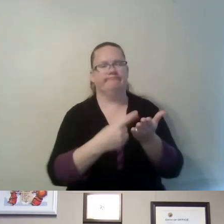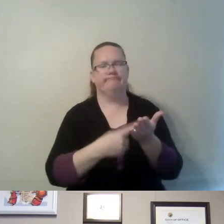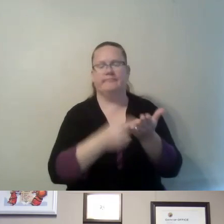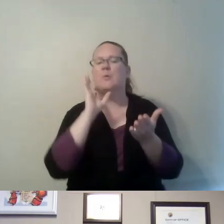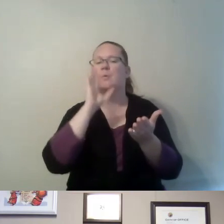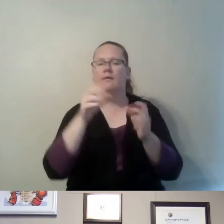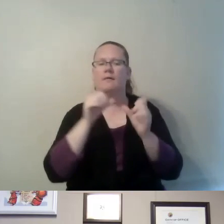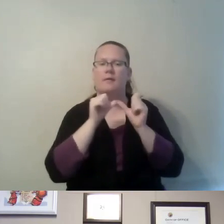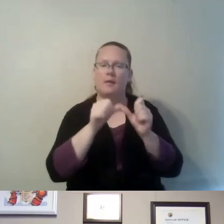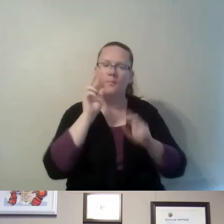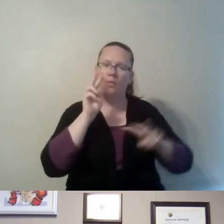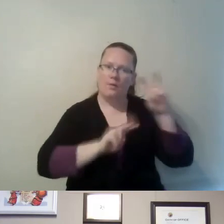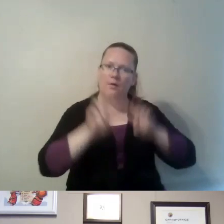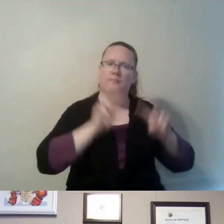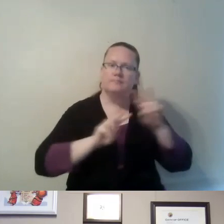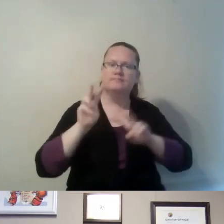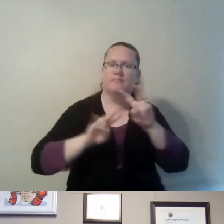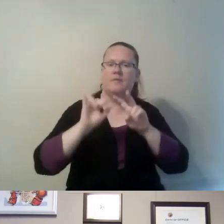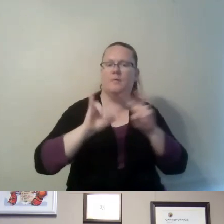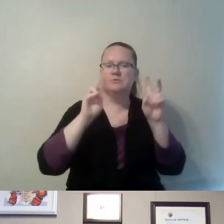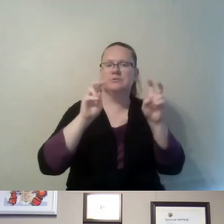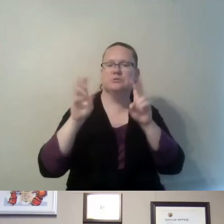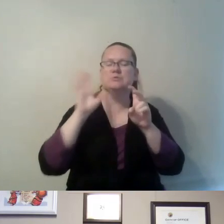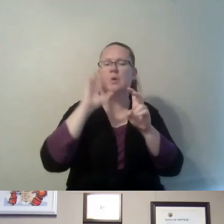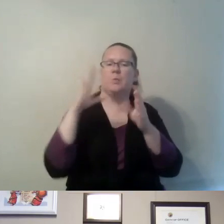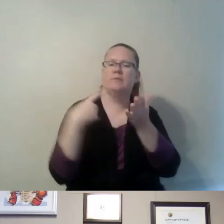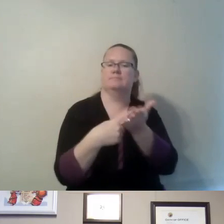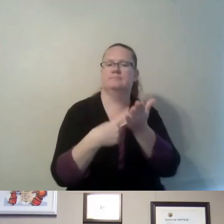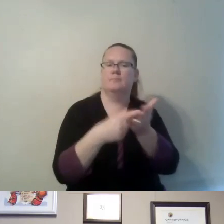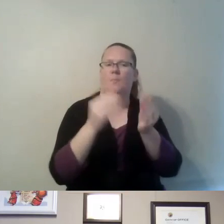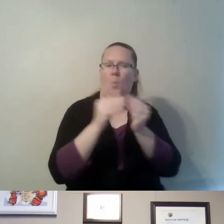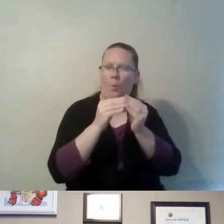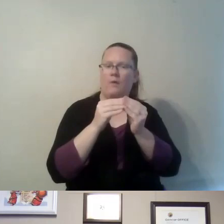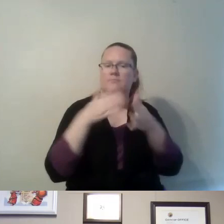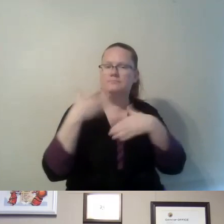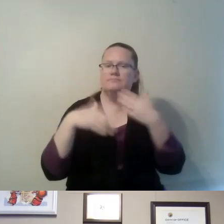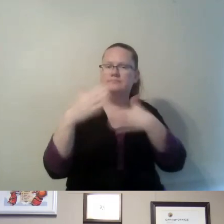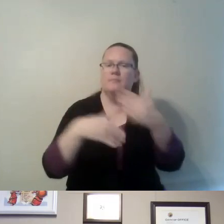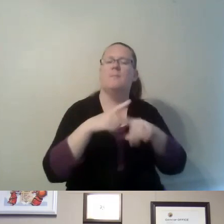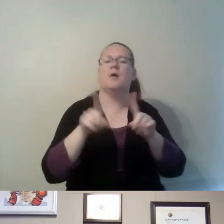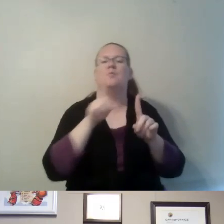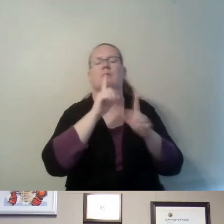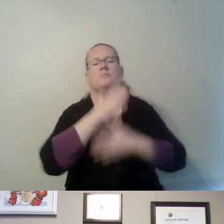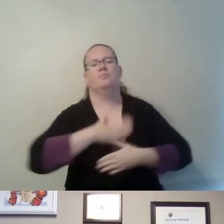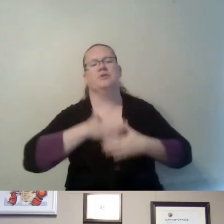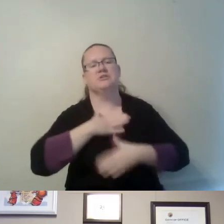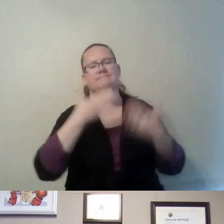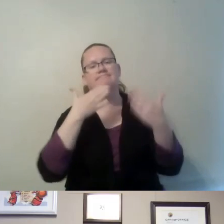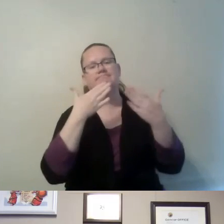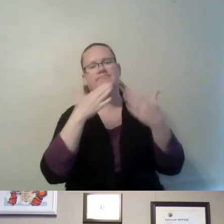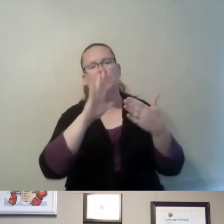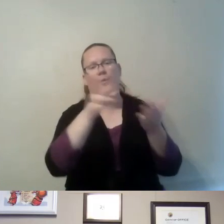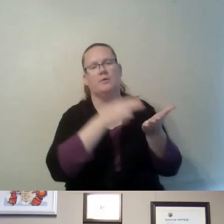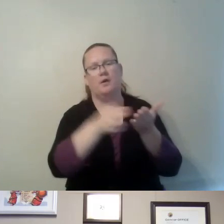issues and have those conversations as we move forward through this pandemic, but we appreciate you and your candor here with